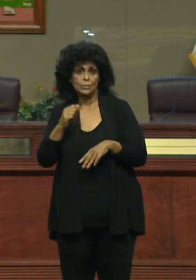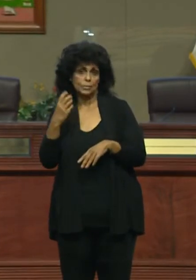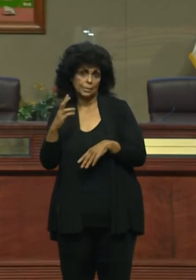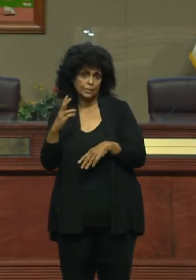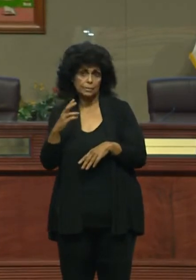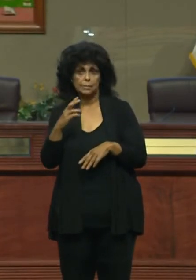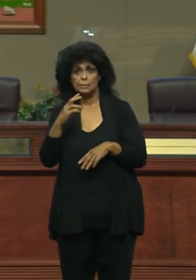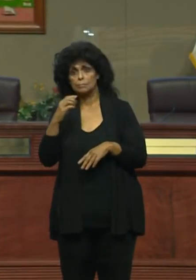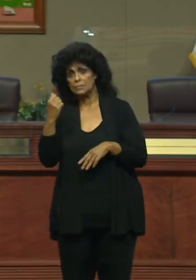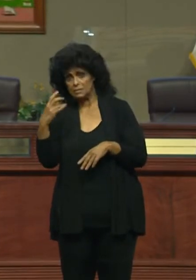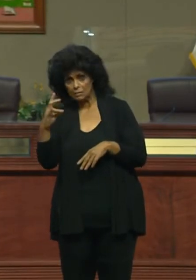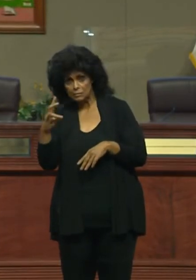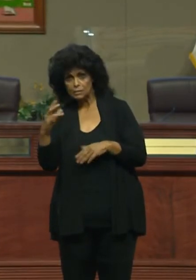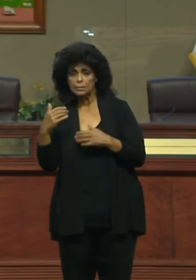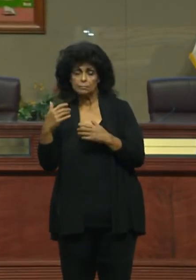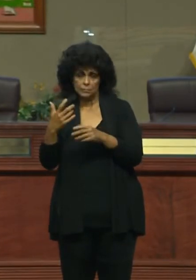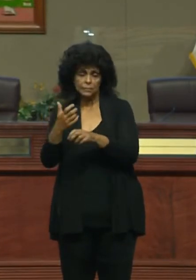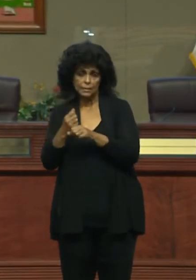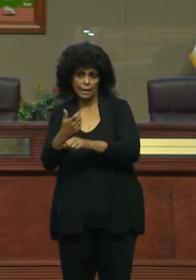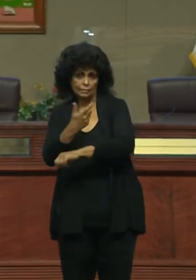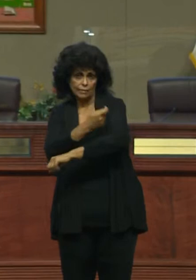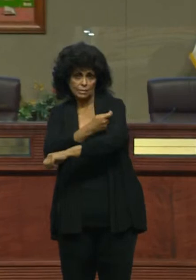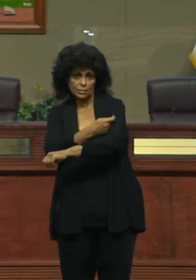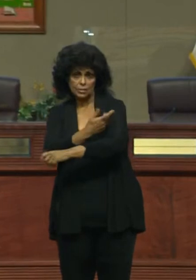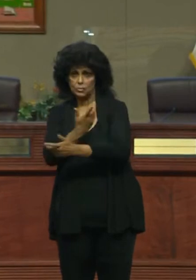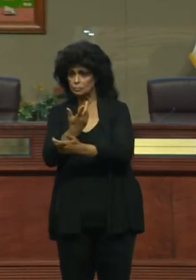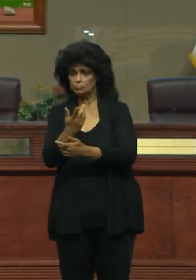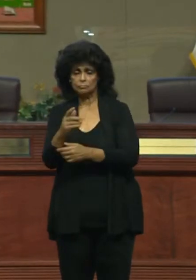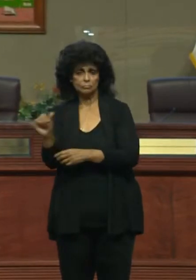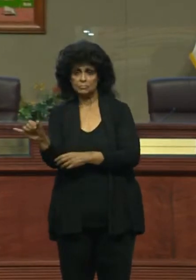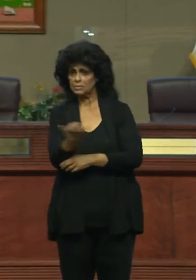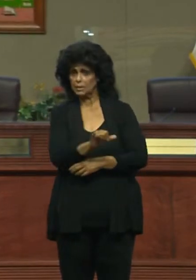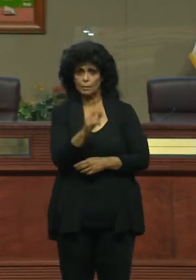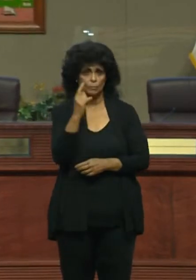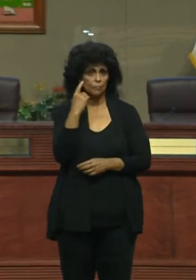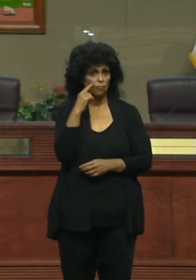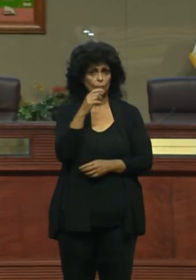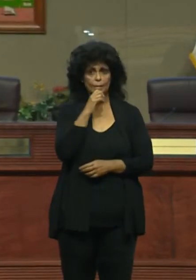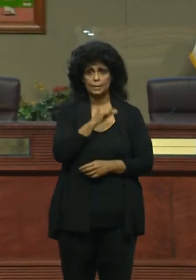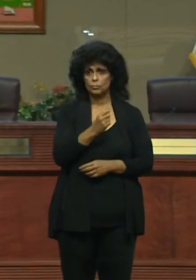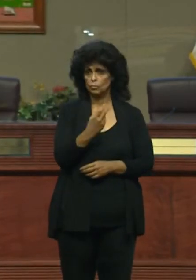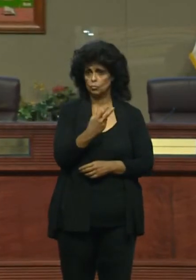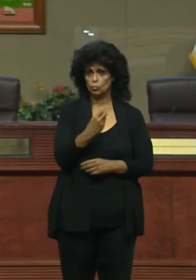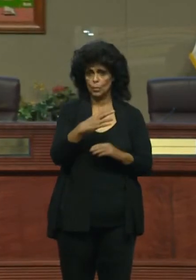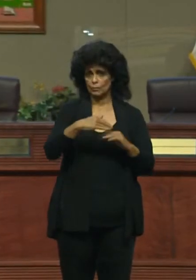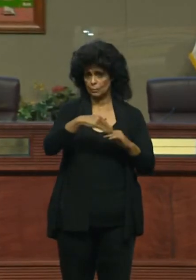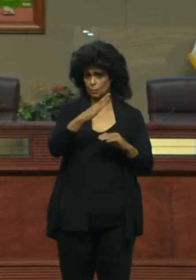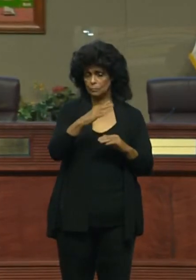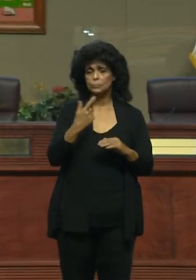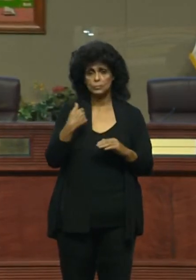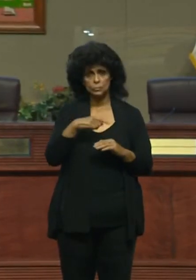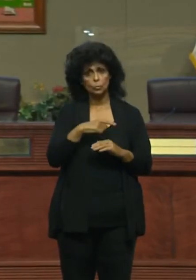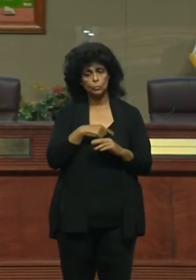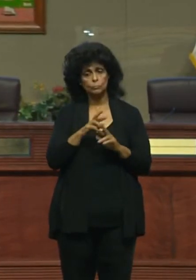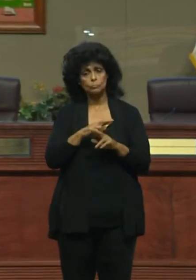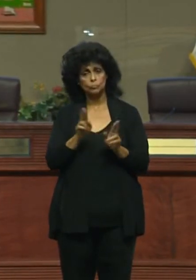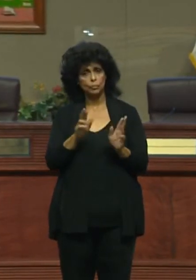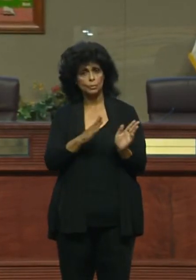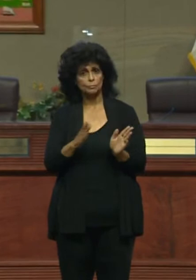are vaccinated, the same will go for those 12 and above. So we're prepared to do all